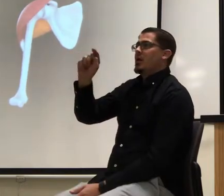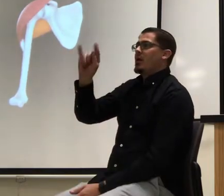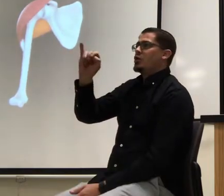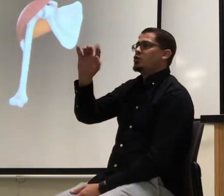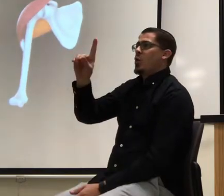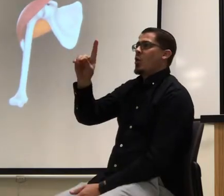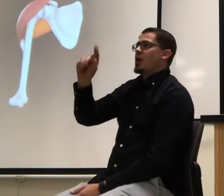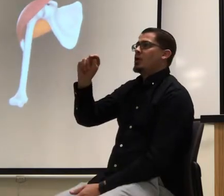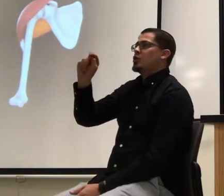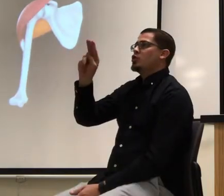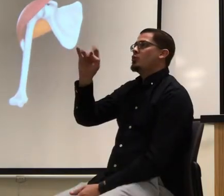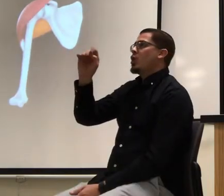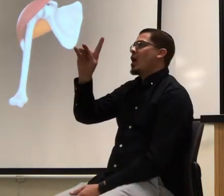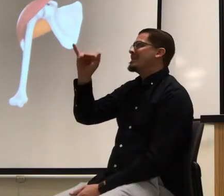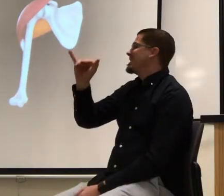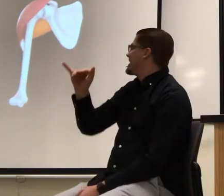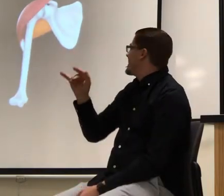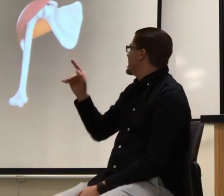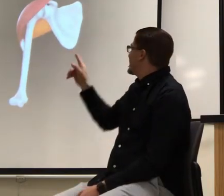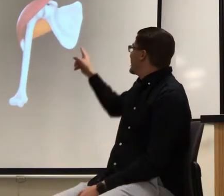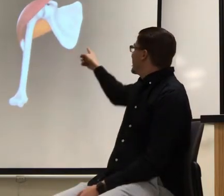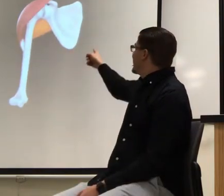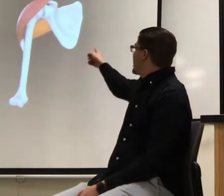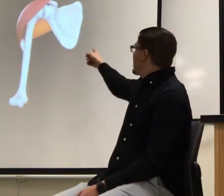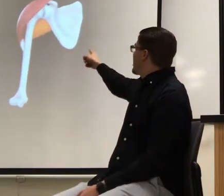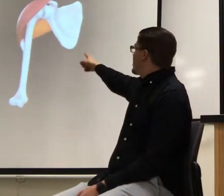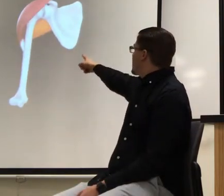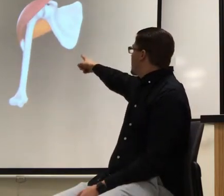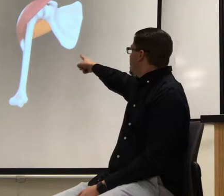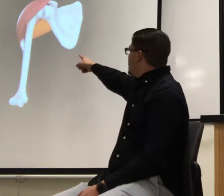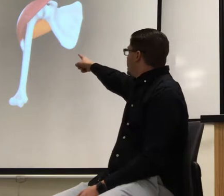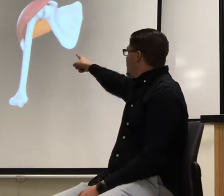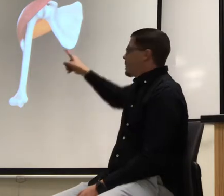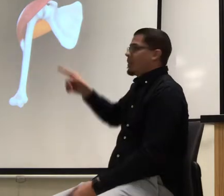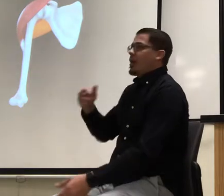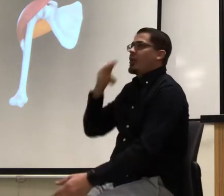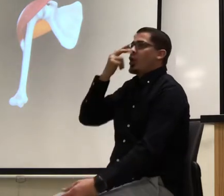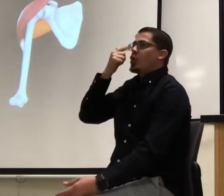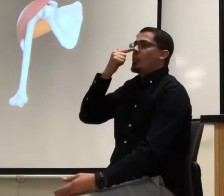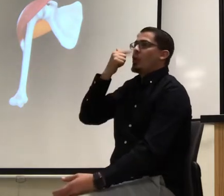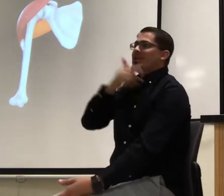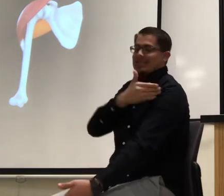It's a little tuberosity on the mid shaft of the humerus.